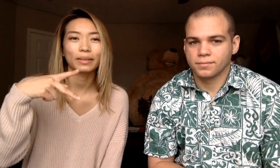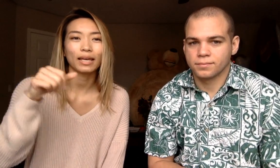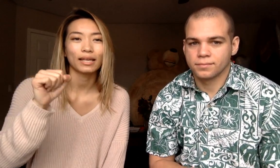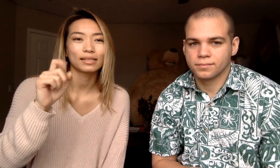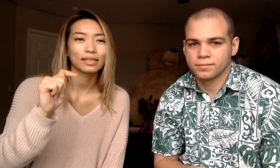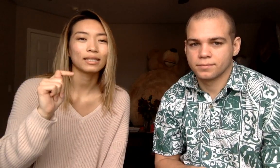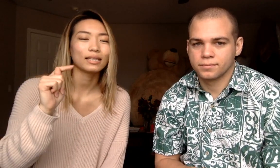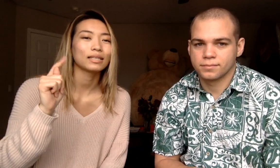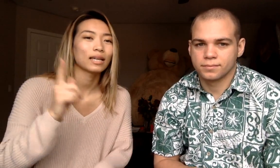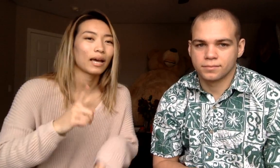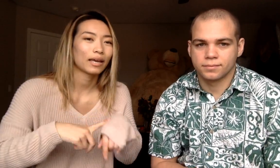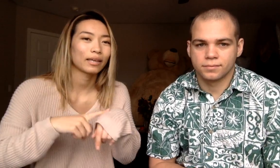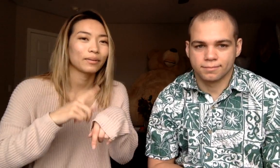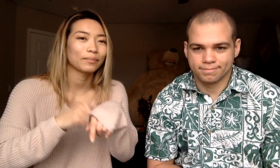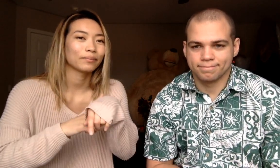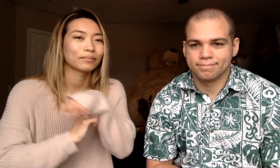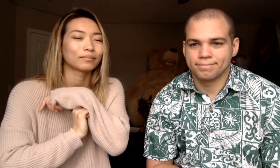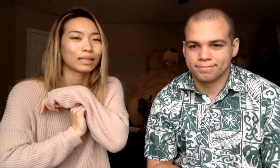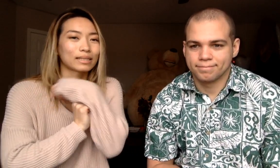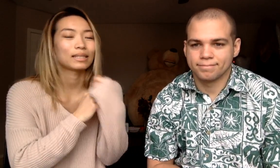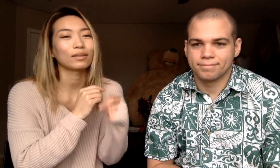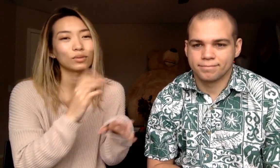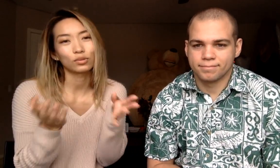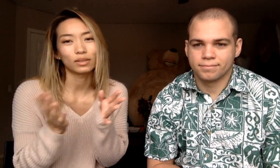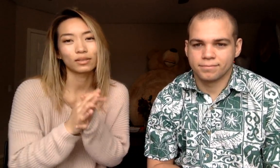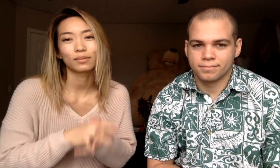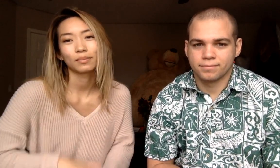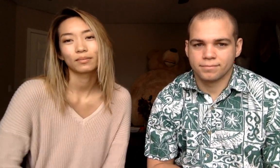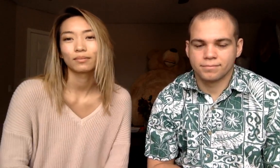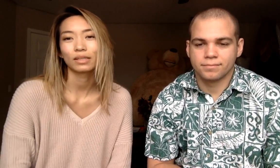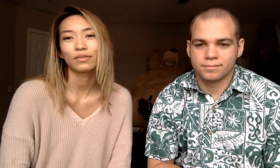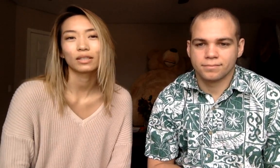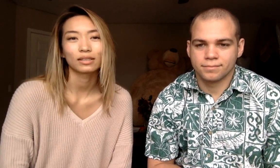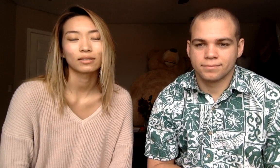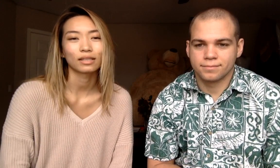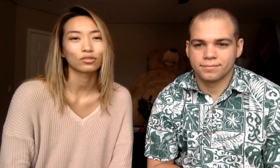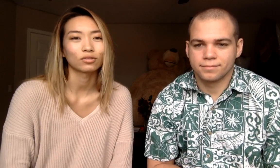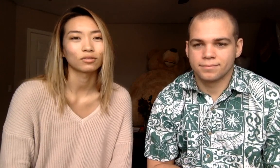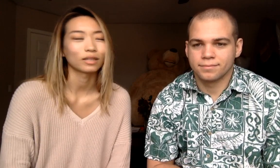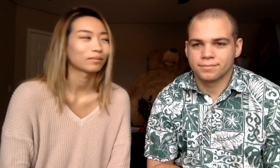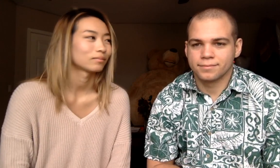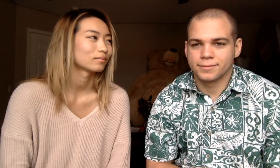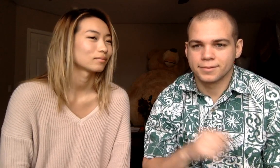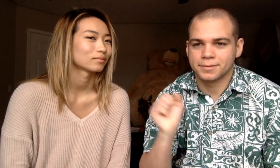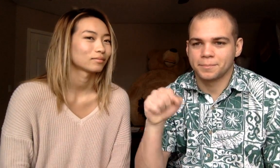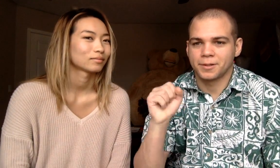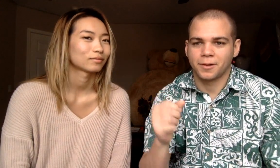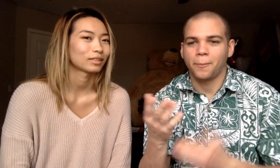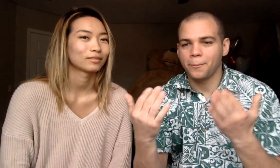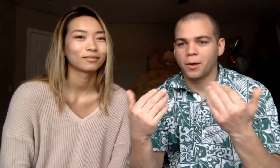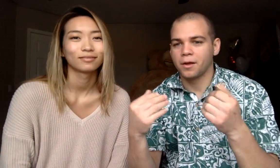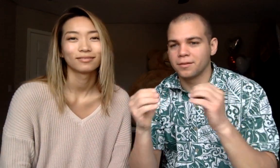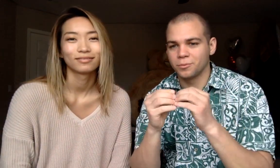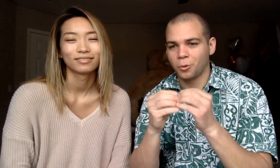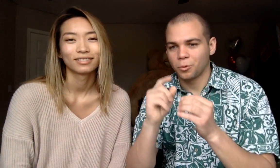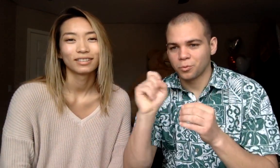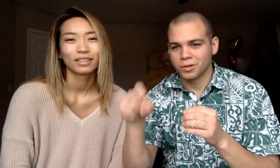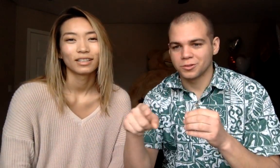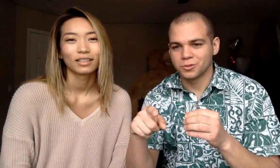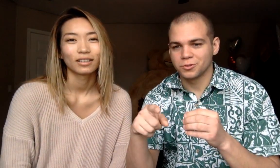PST time. PST, which means Pacific Central Time. Right. Come